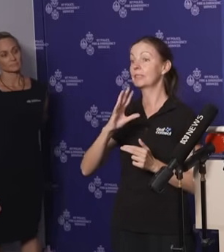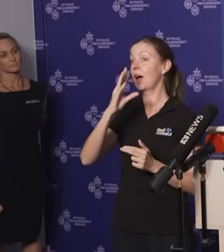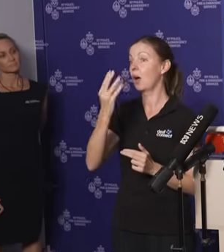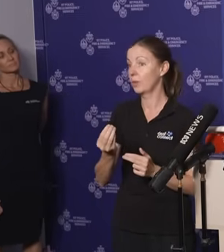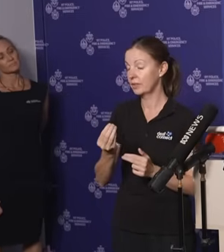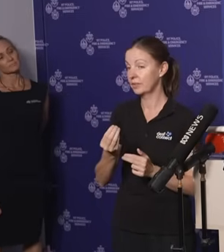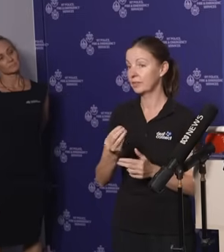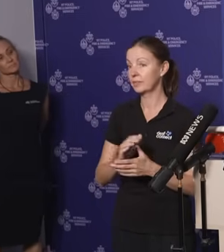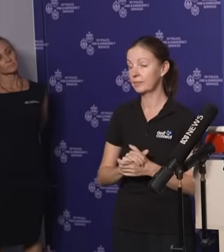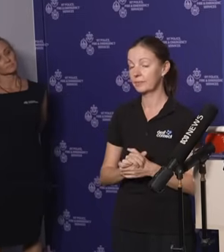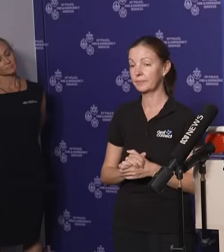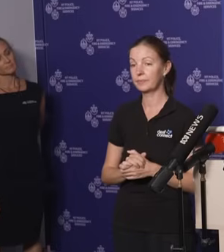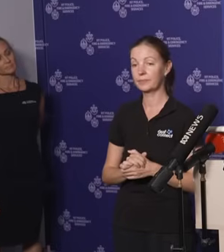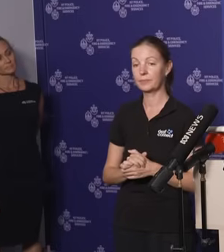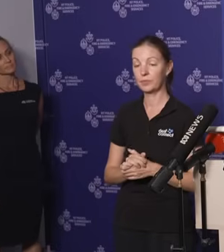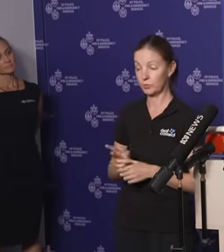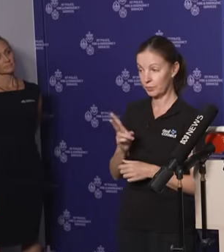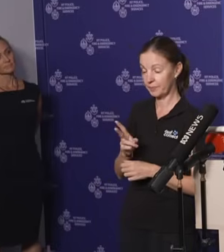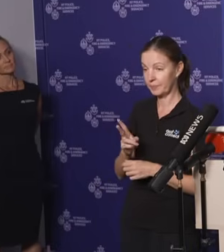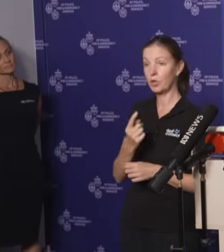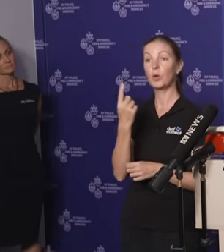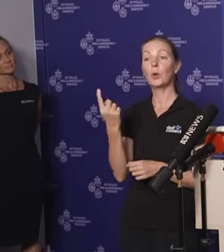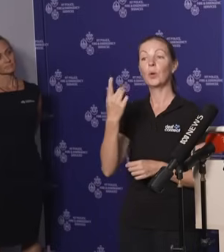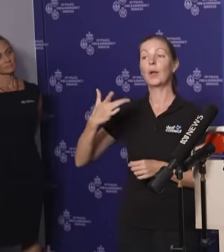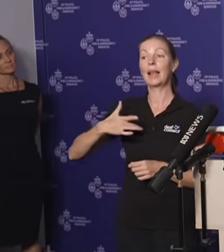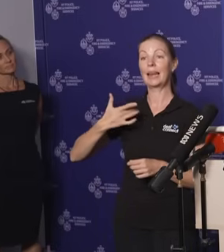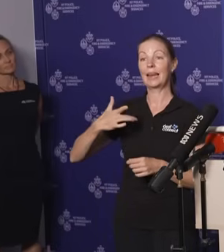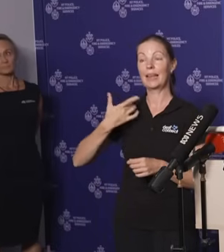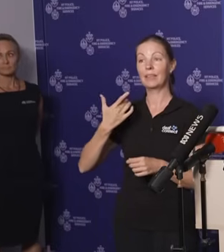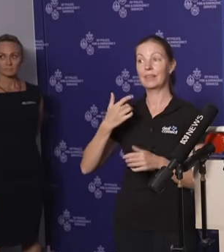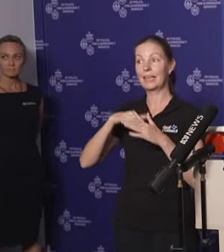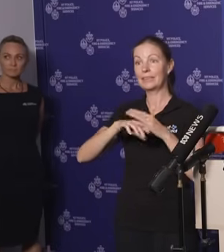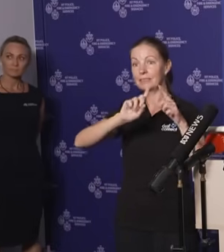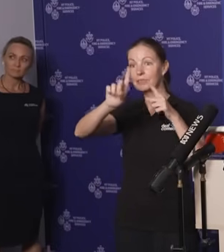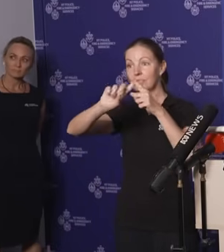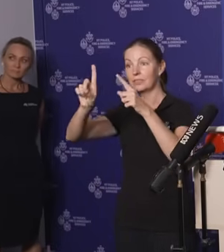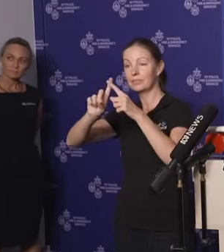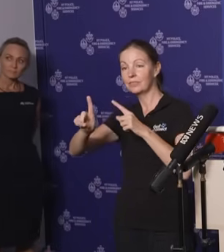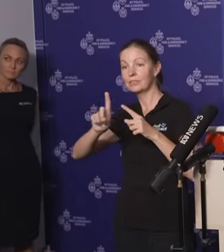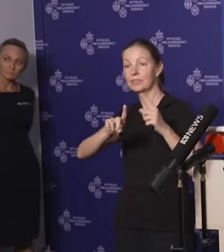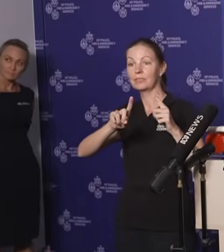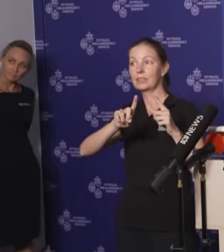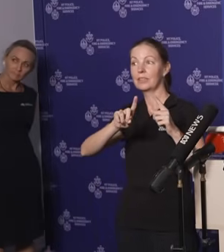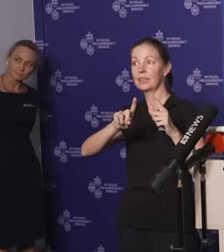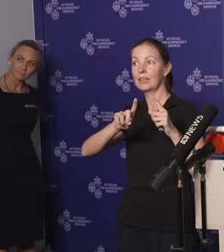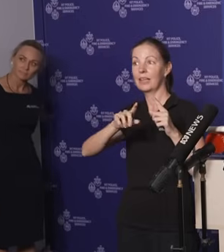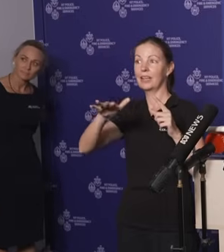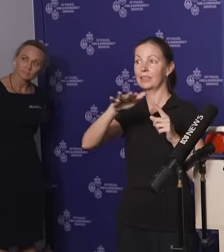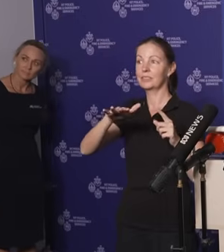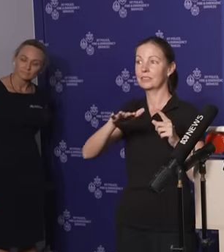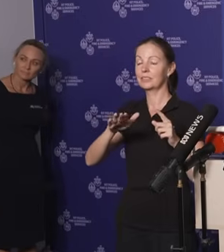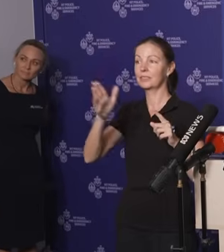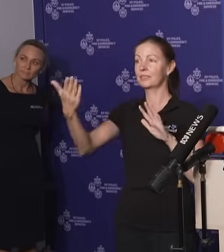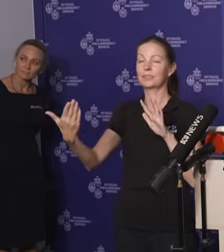Could you repeat it? The residents in the affected areas in the Greater Darwin area. I had a